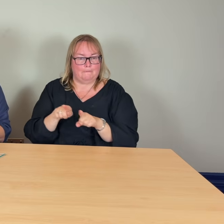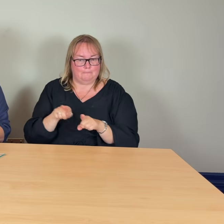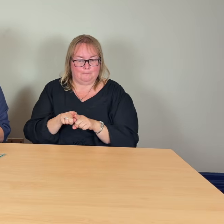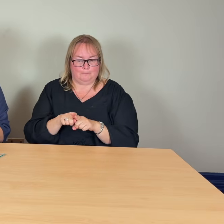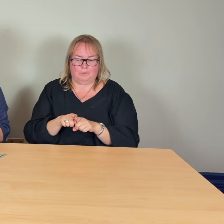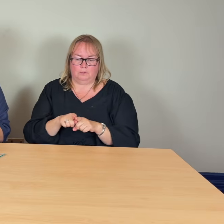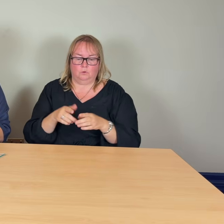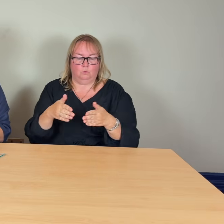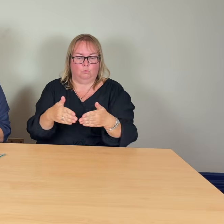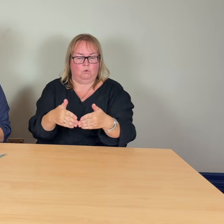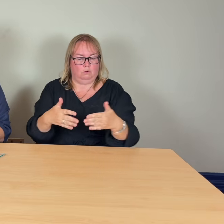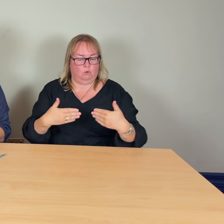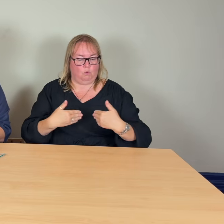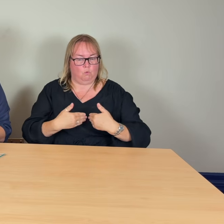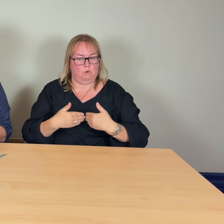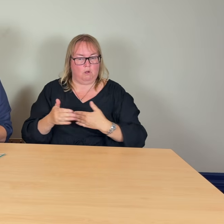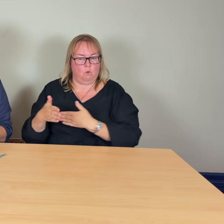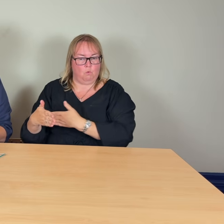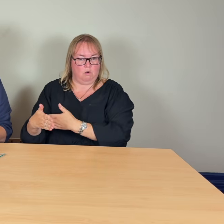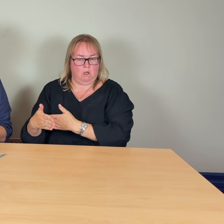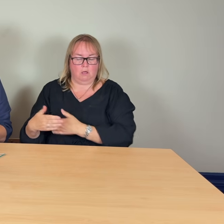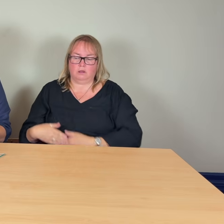with your other 2 sticks.